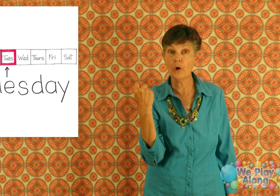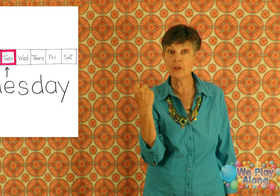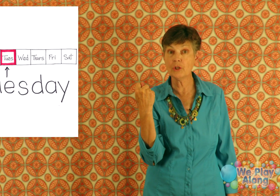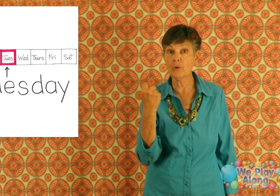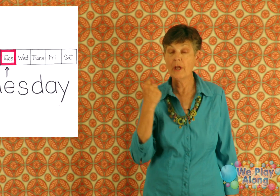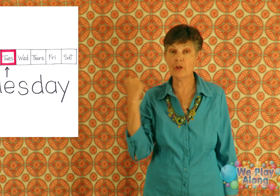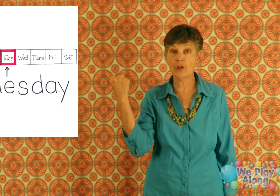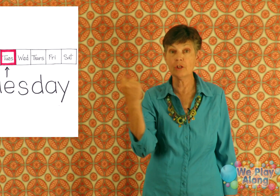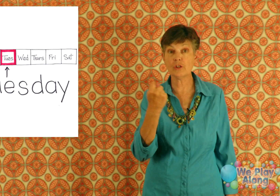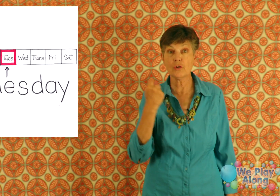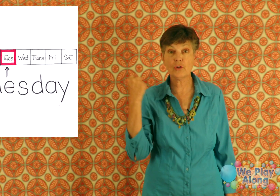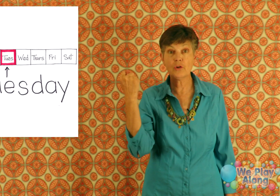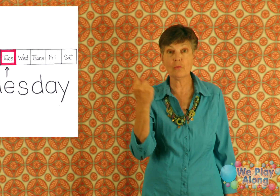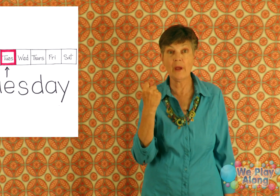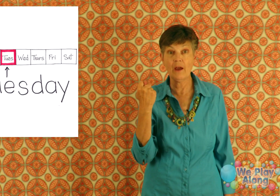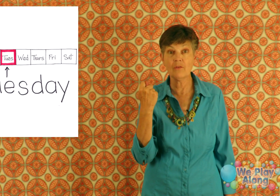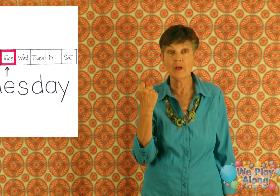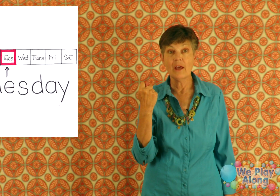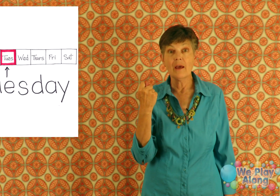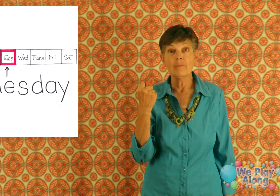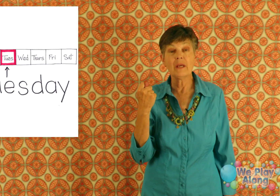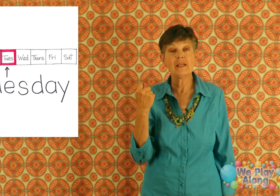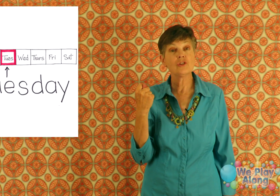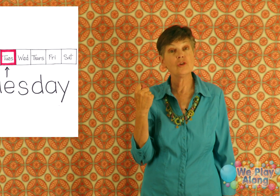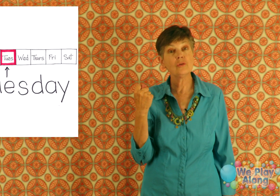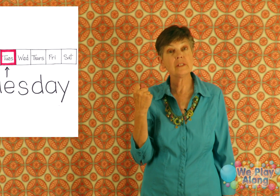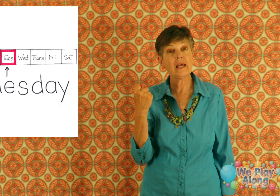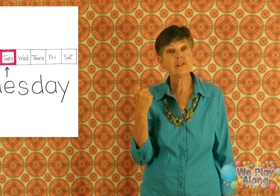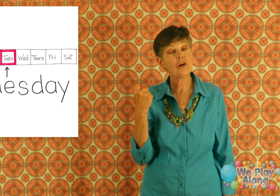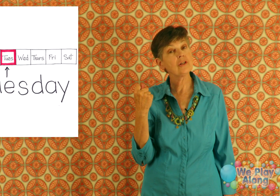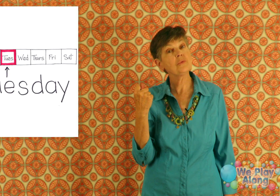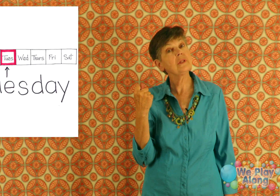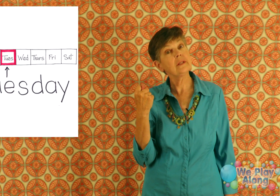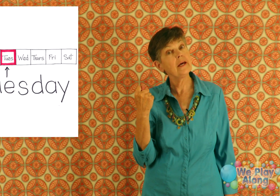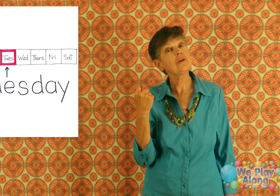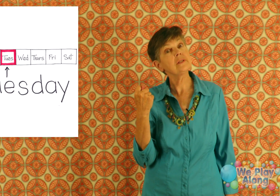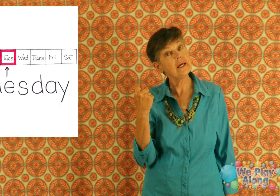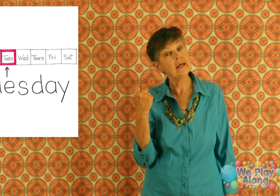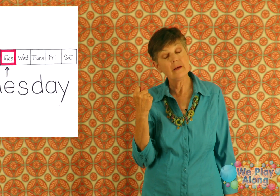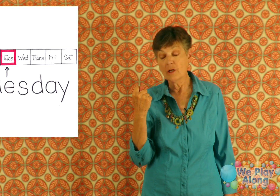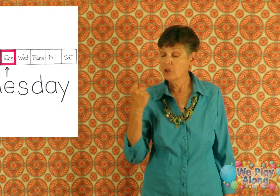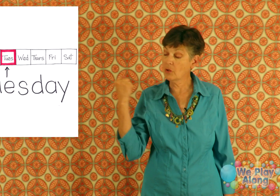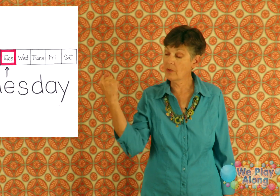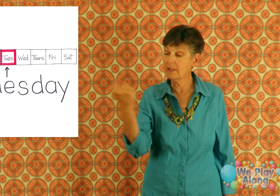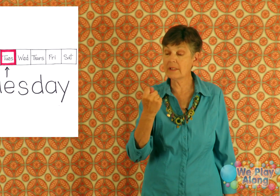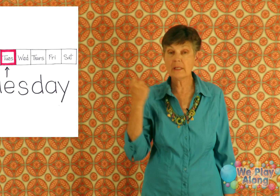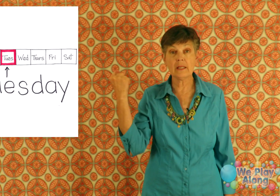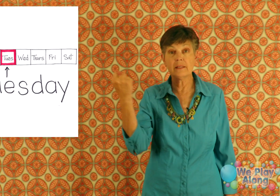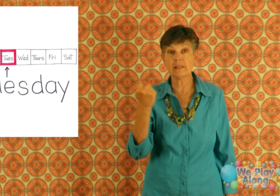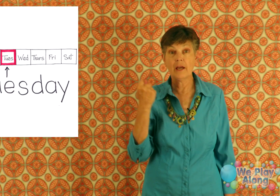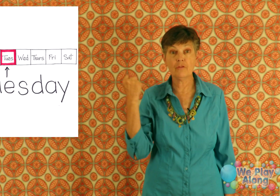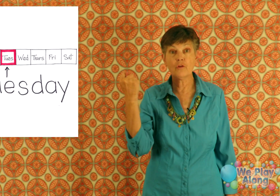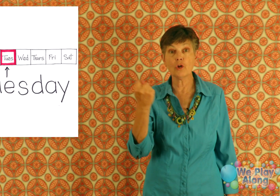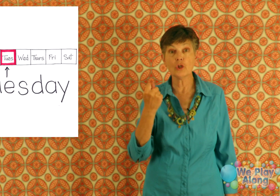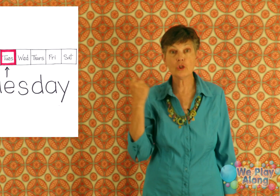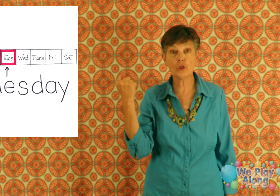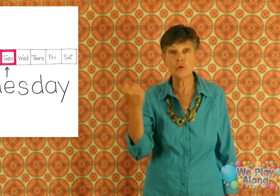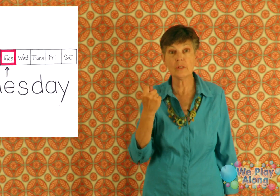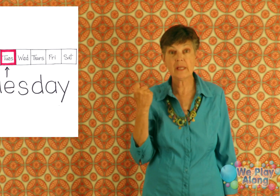towards you, and you're going to circle it around. Because Tuesday starts with the letter T. So this is the sign for